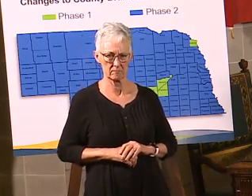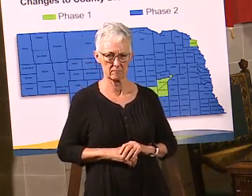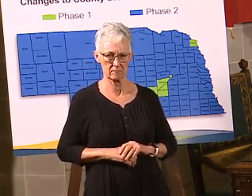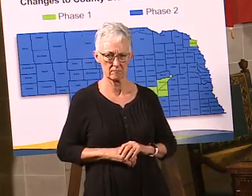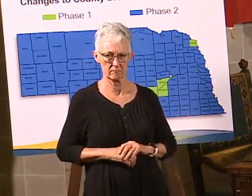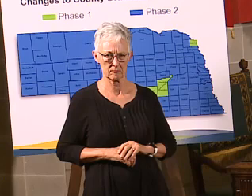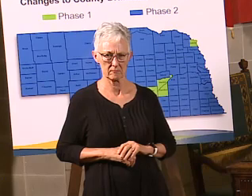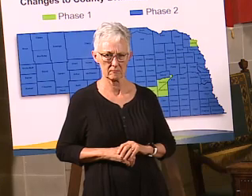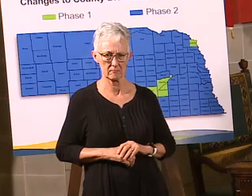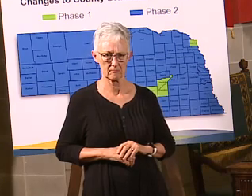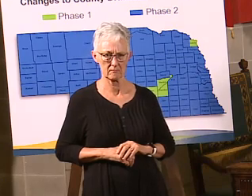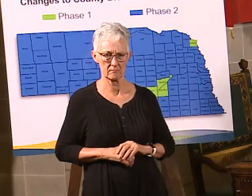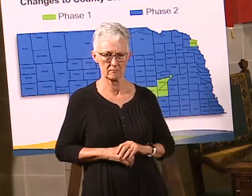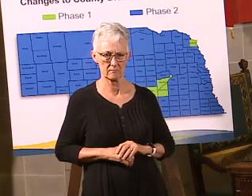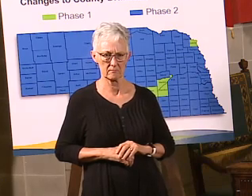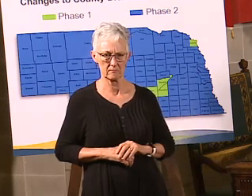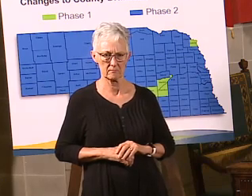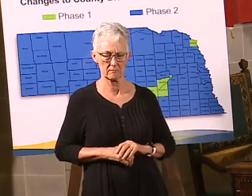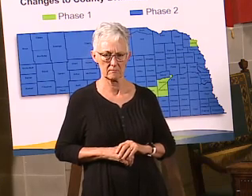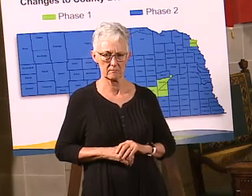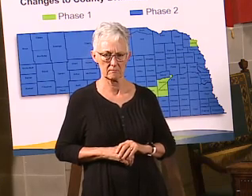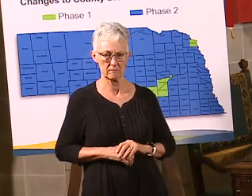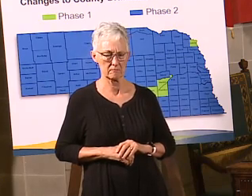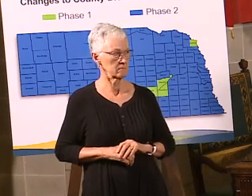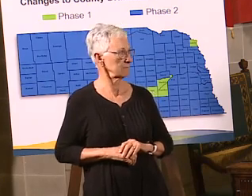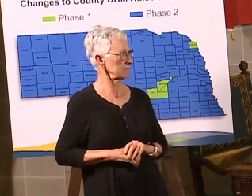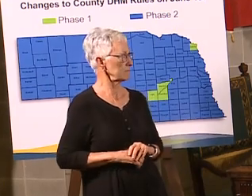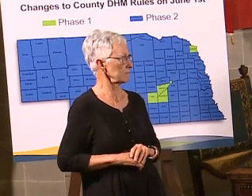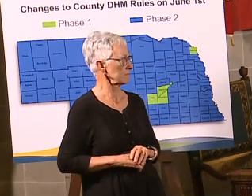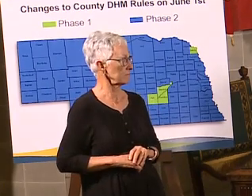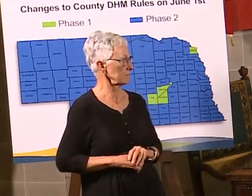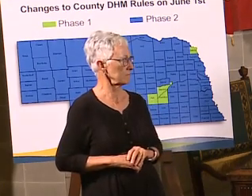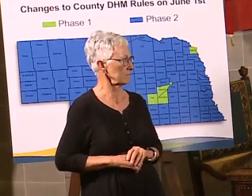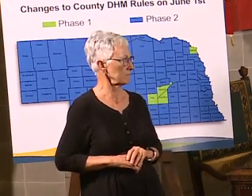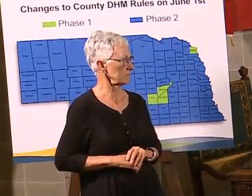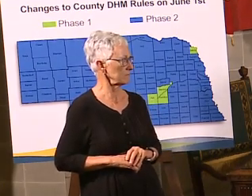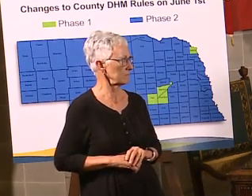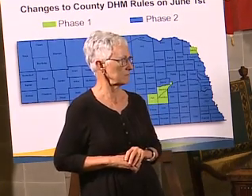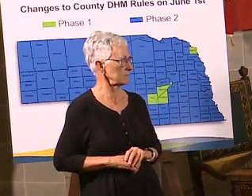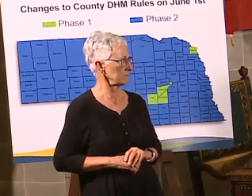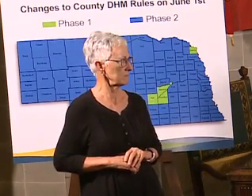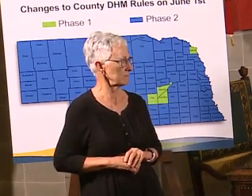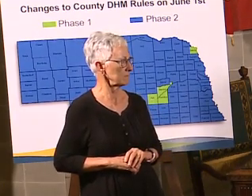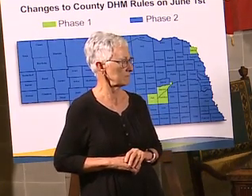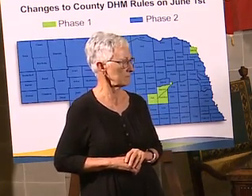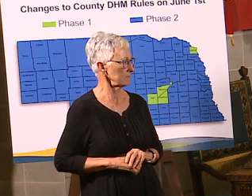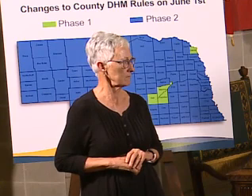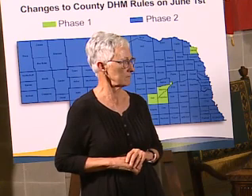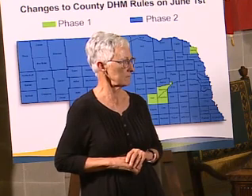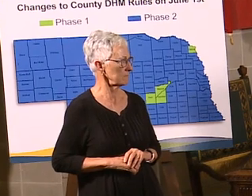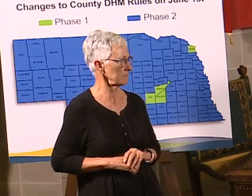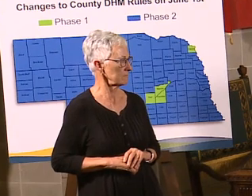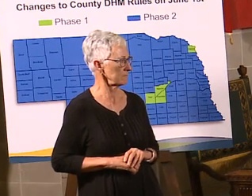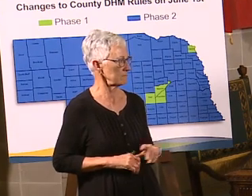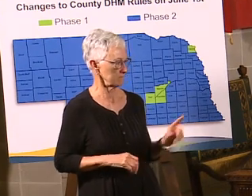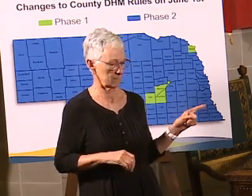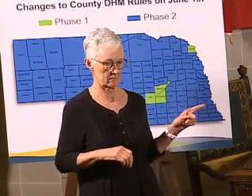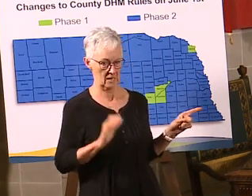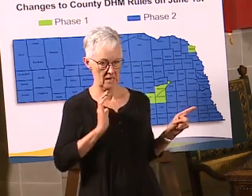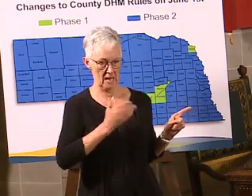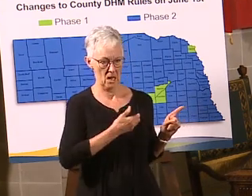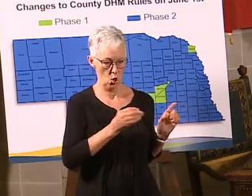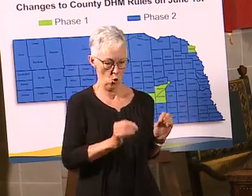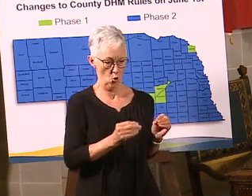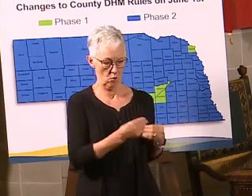the closed locations, except the driving test? So in our offices that we